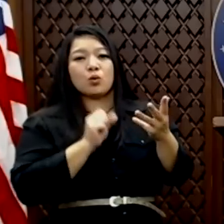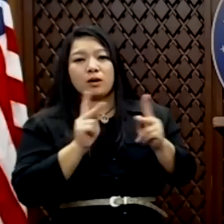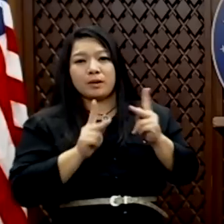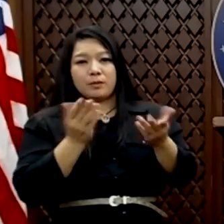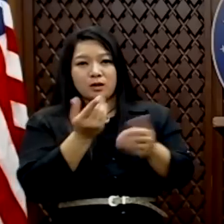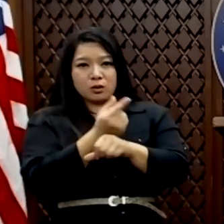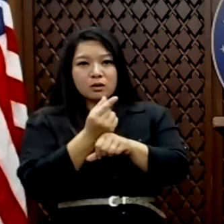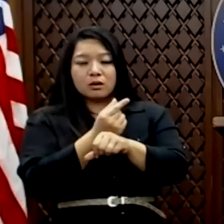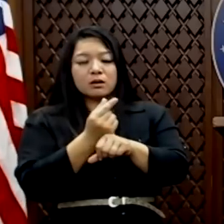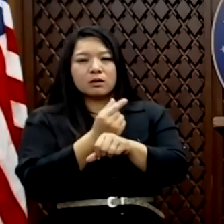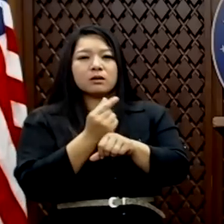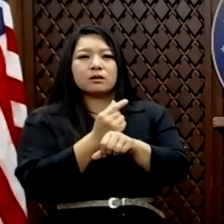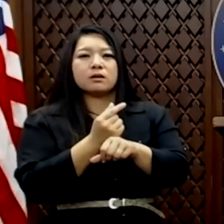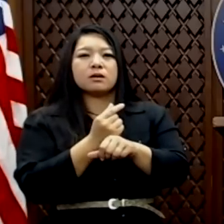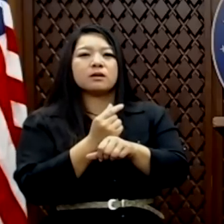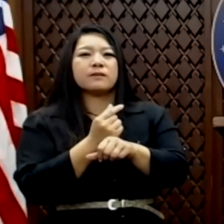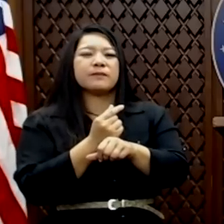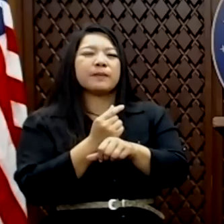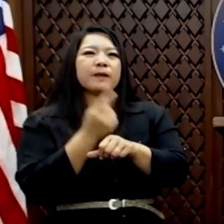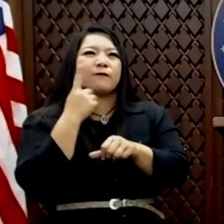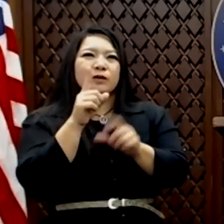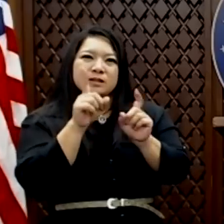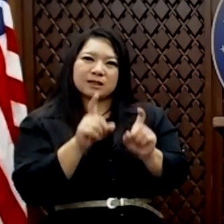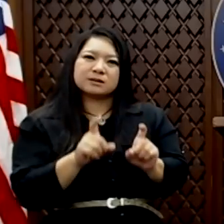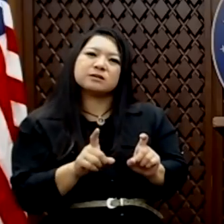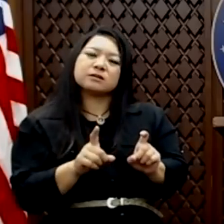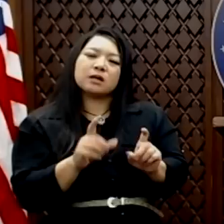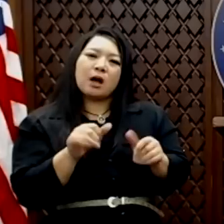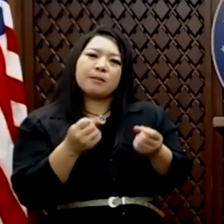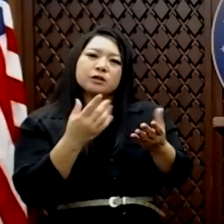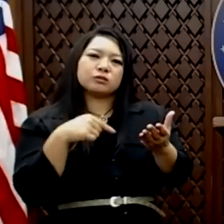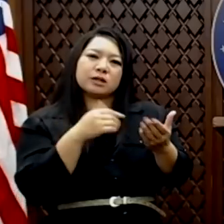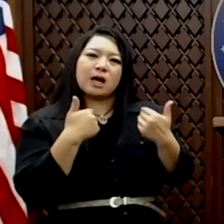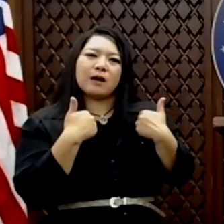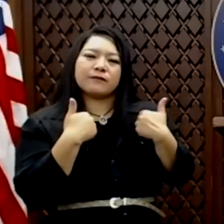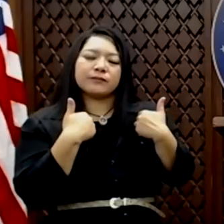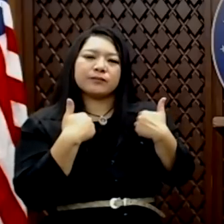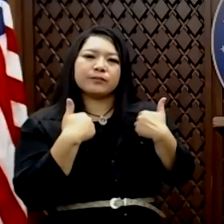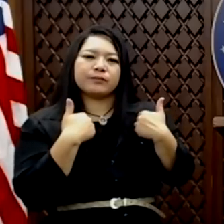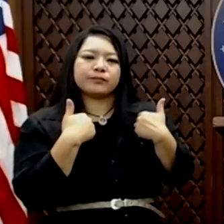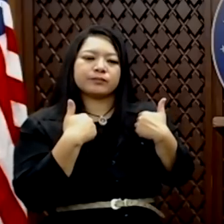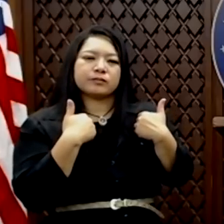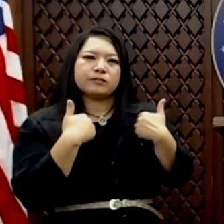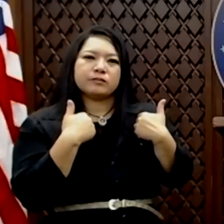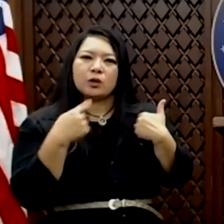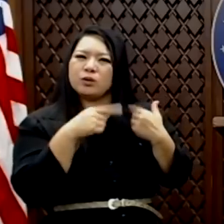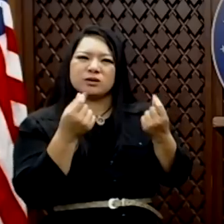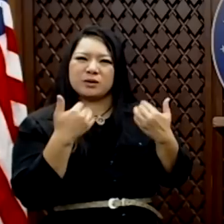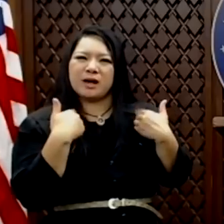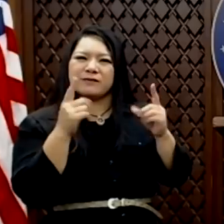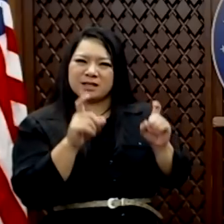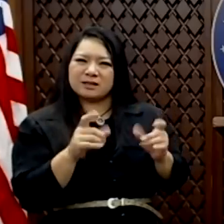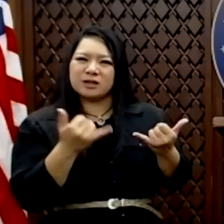And so as far as testing capacity, we do have tests that